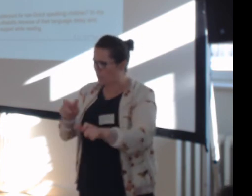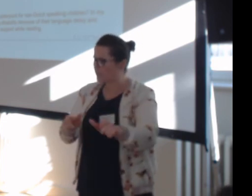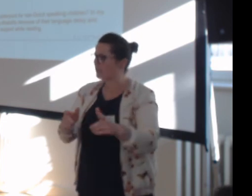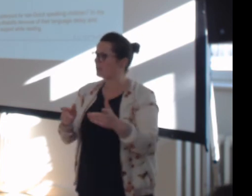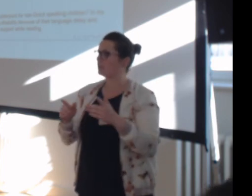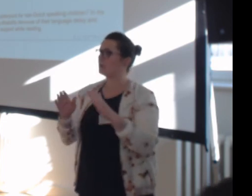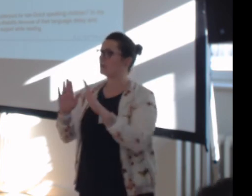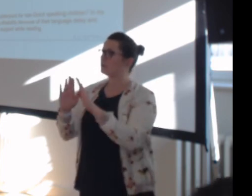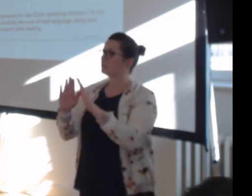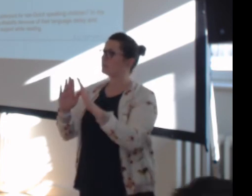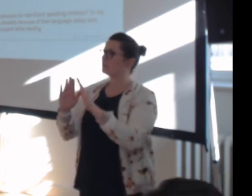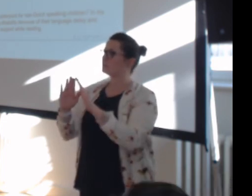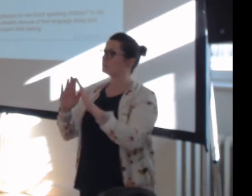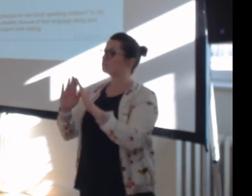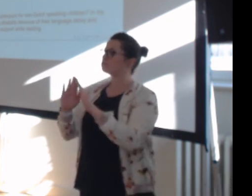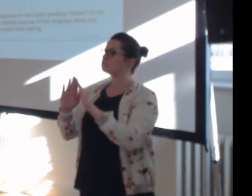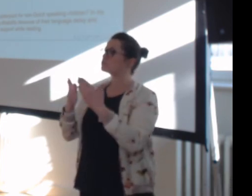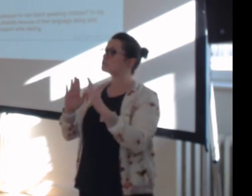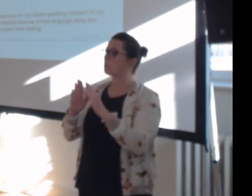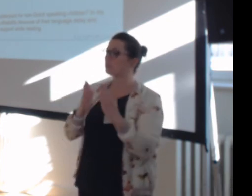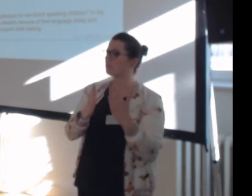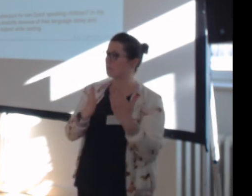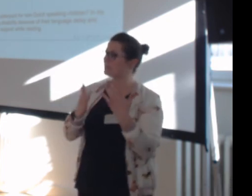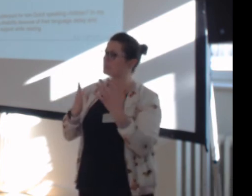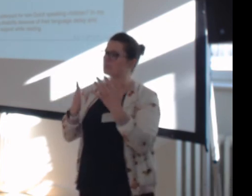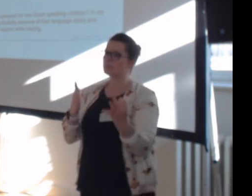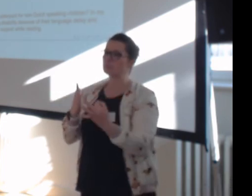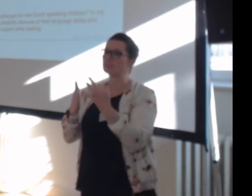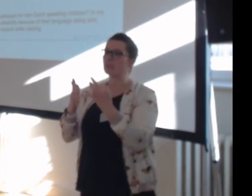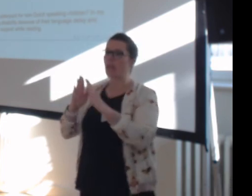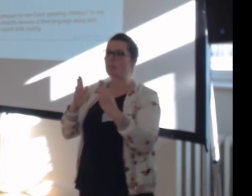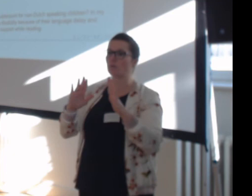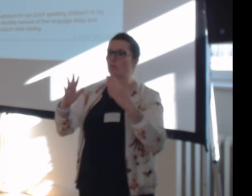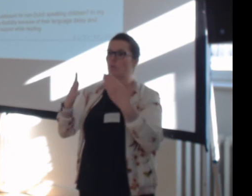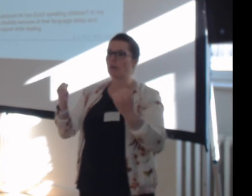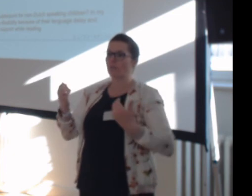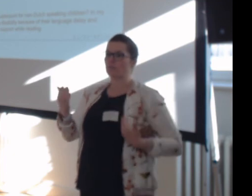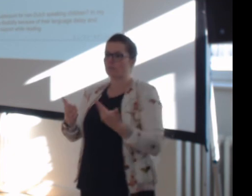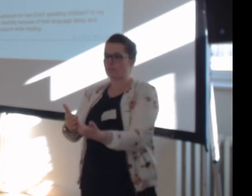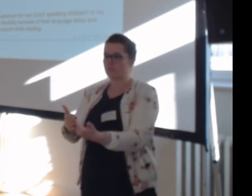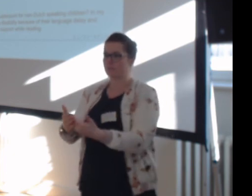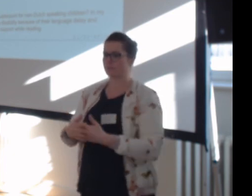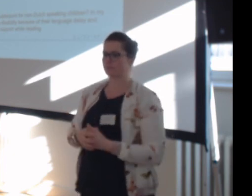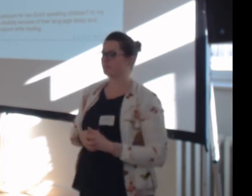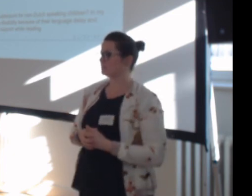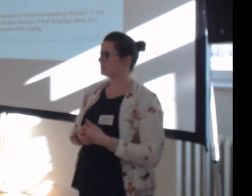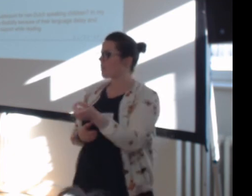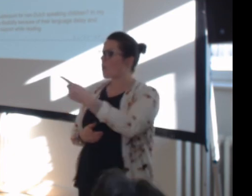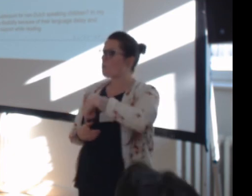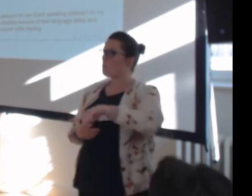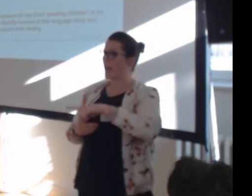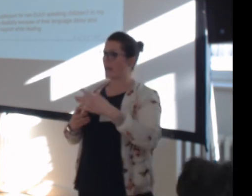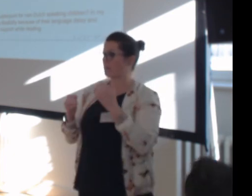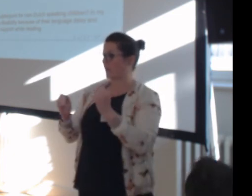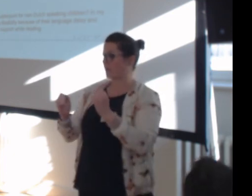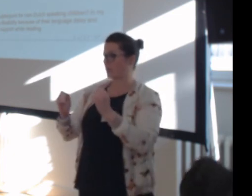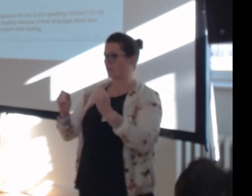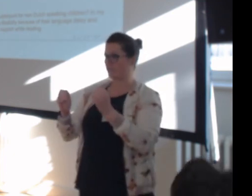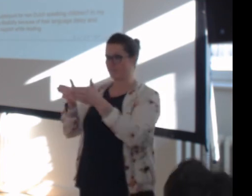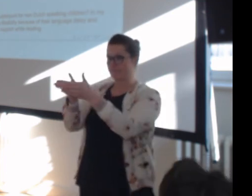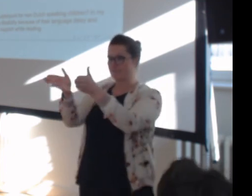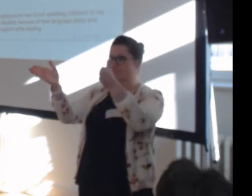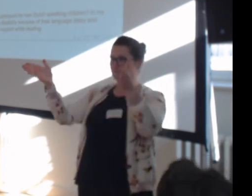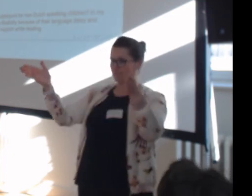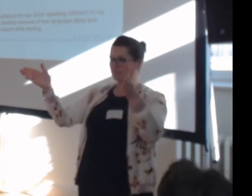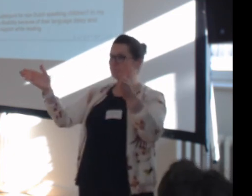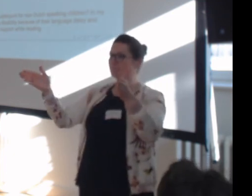how can libraries serving persons with disabilities and other specialized libraries contribute? We are used to broadening our horizon and